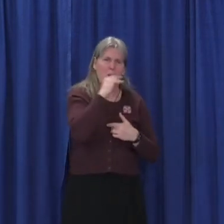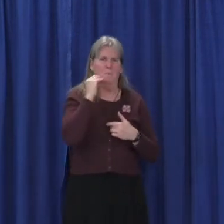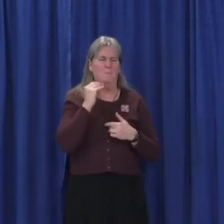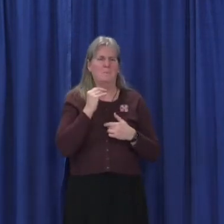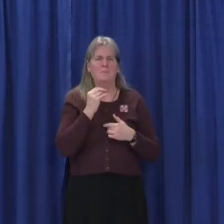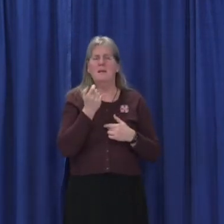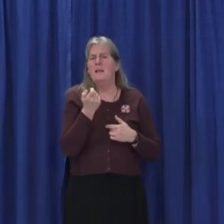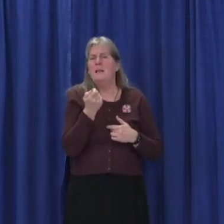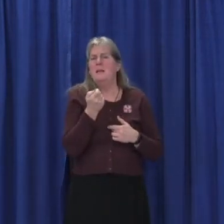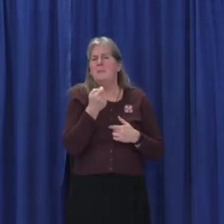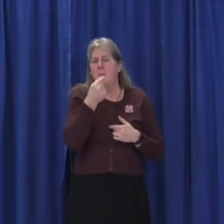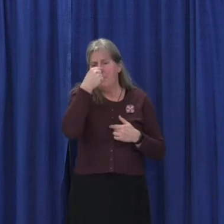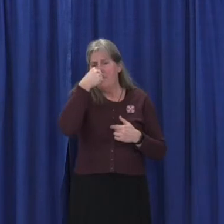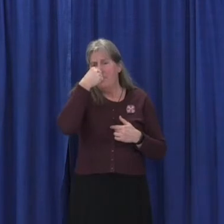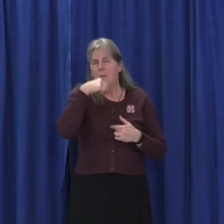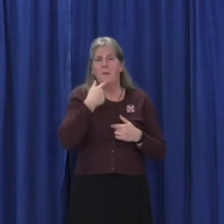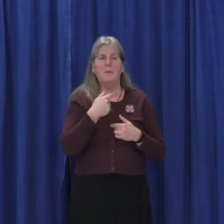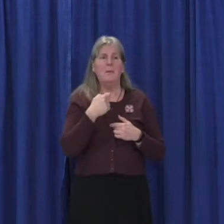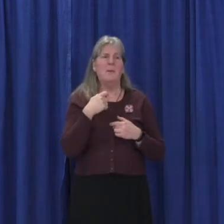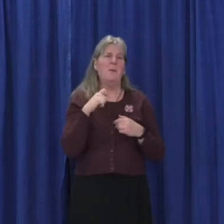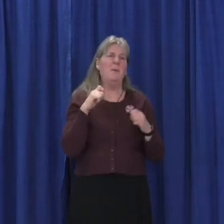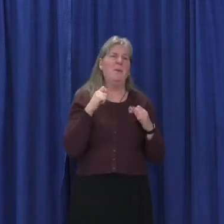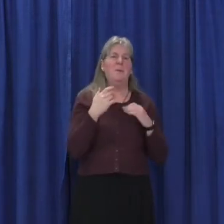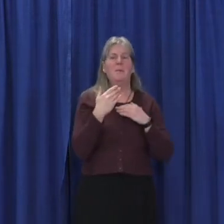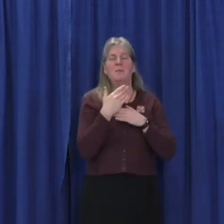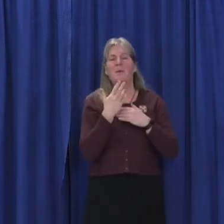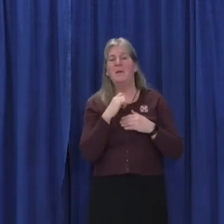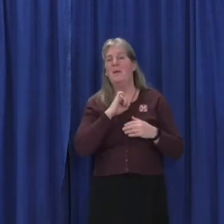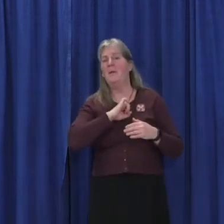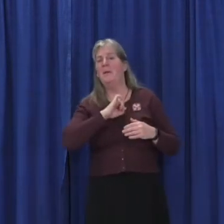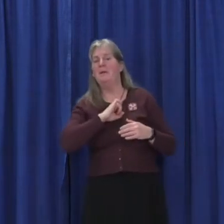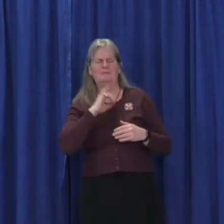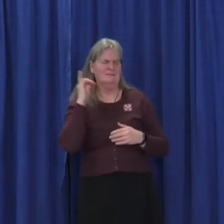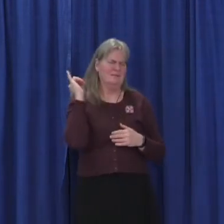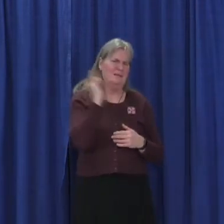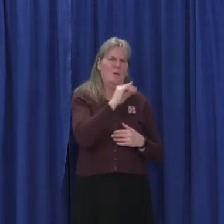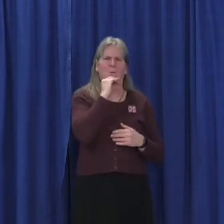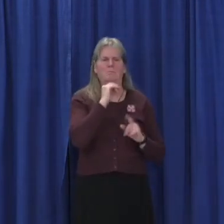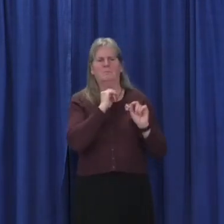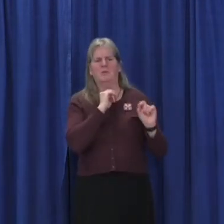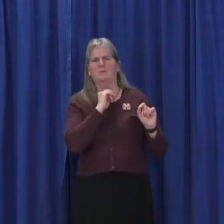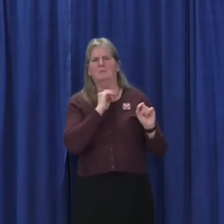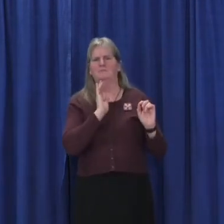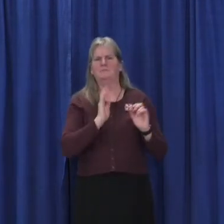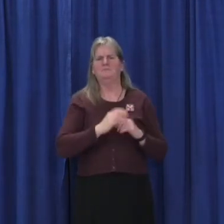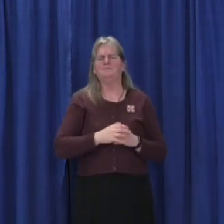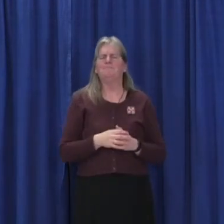little sniffle, a bit of a chill in the morning, or a cough, please stay home.